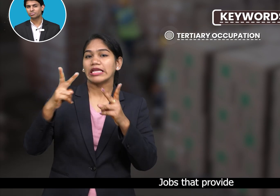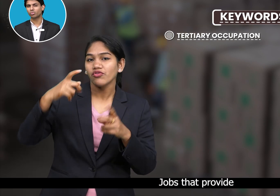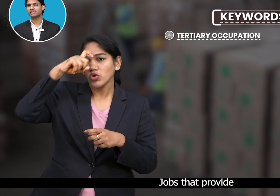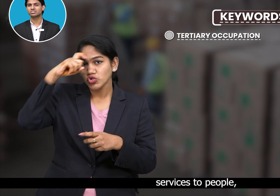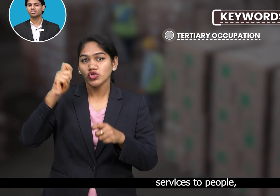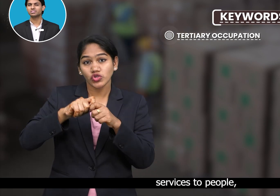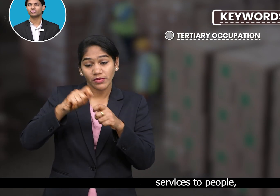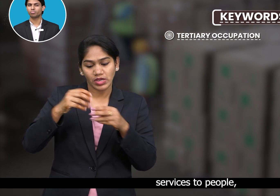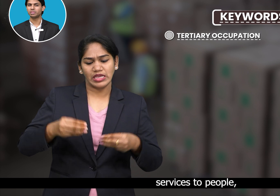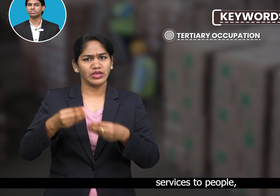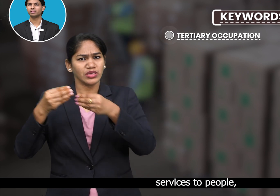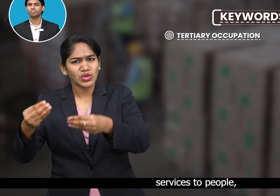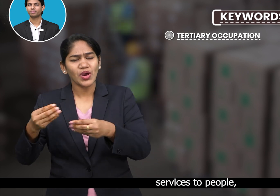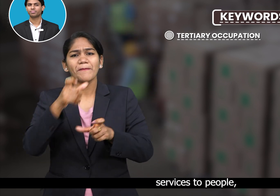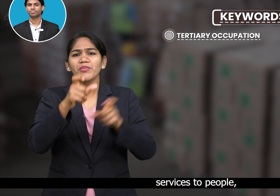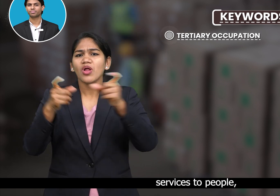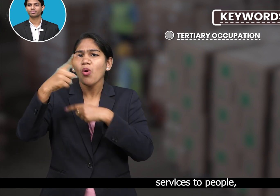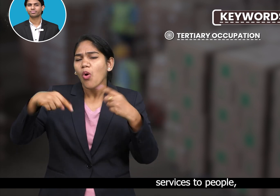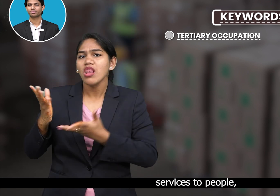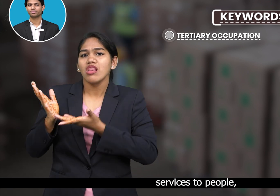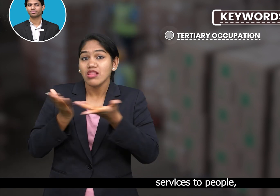Jobs that provide services to people